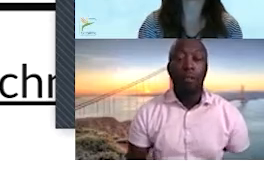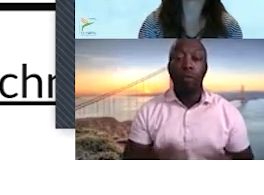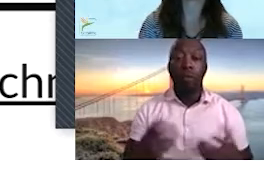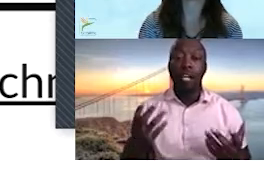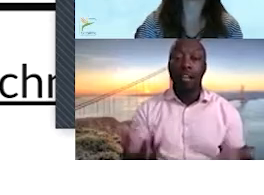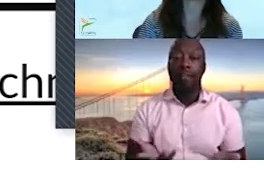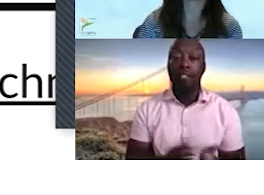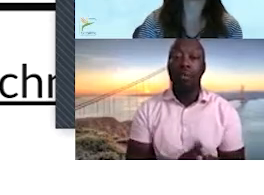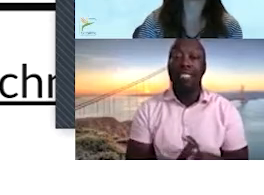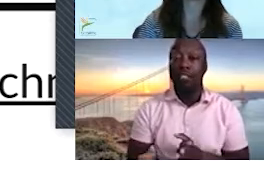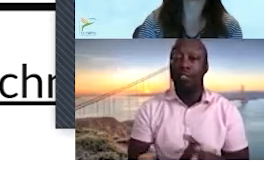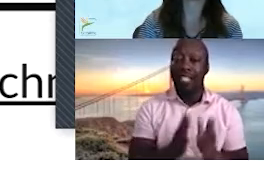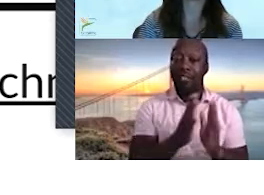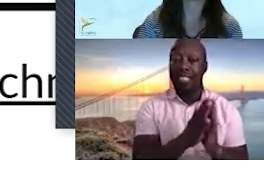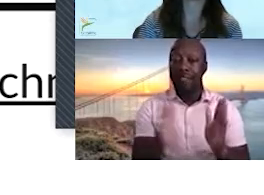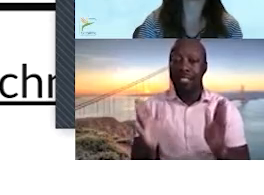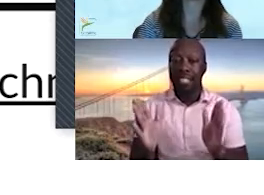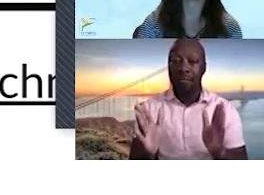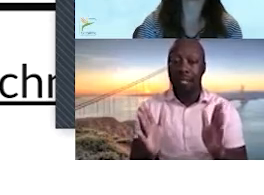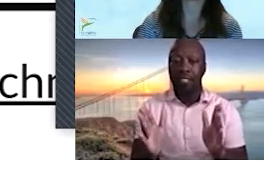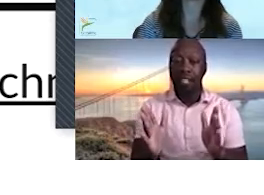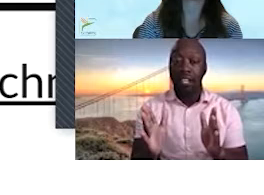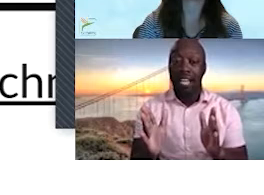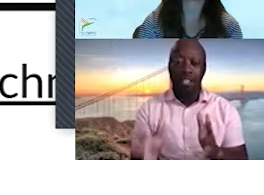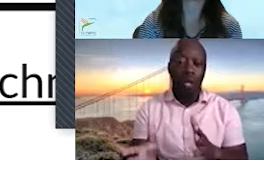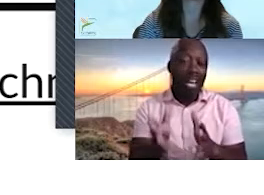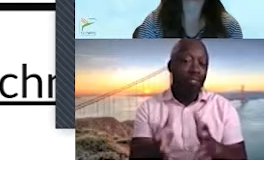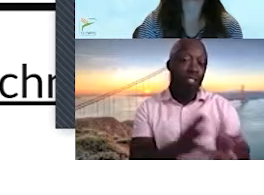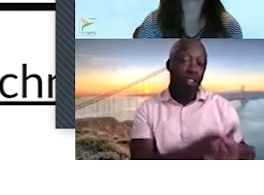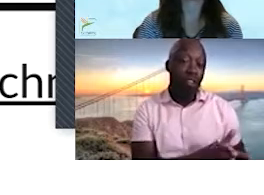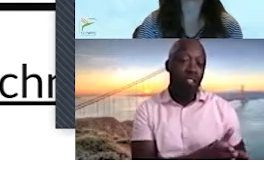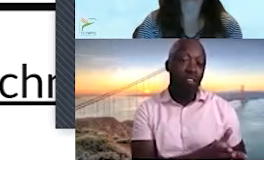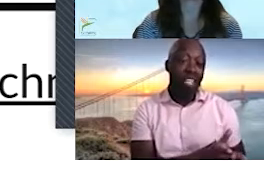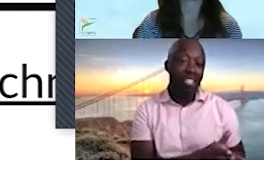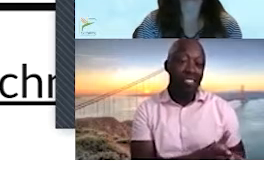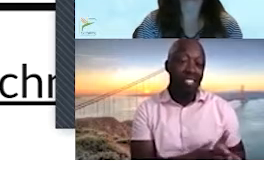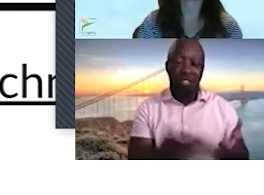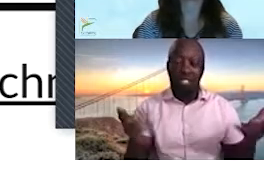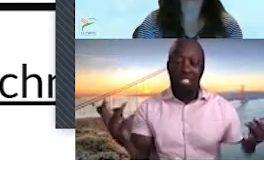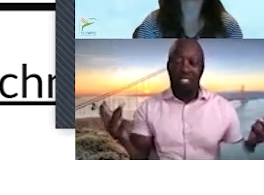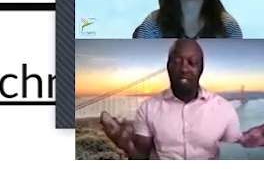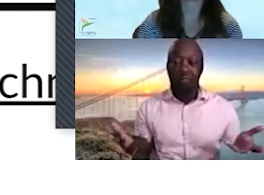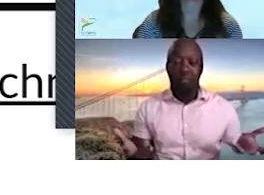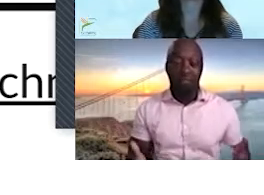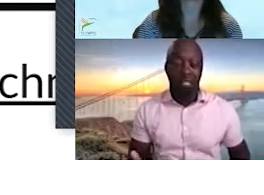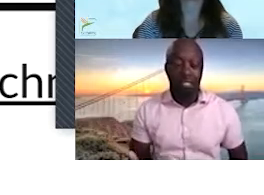So if you have little ones that's already in the 7-10 month and you have started already, and